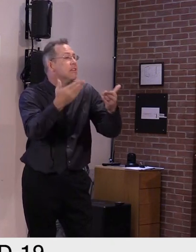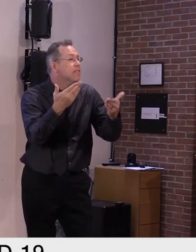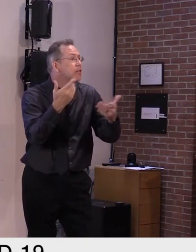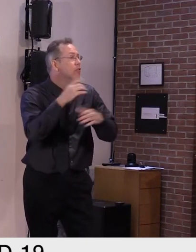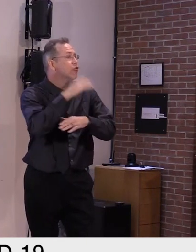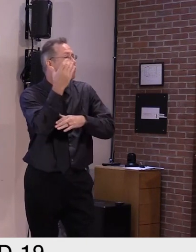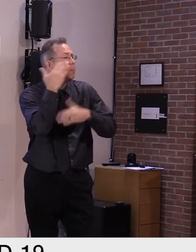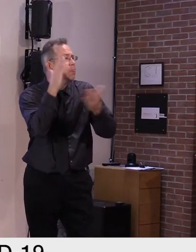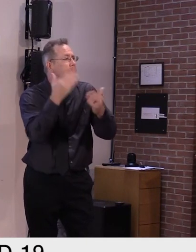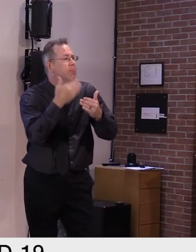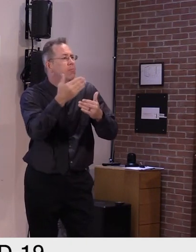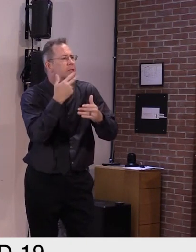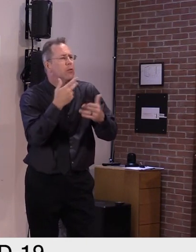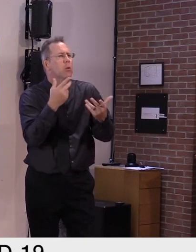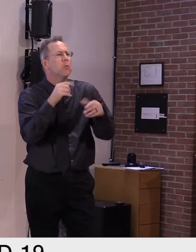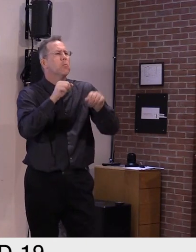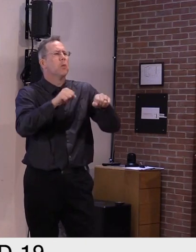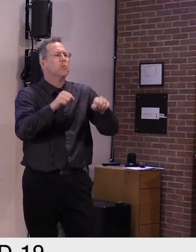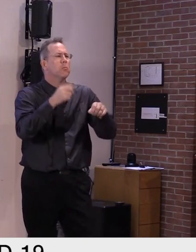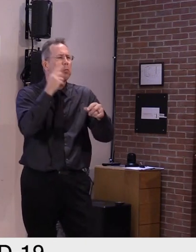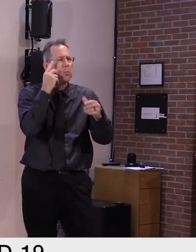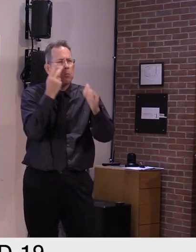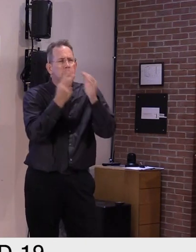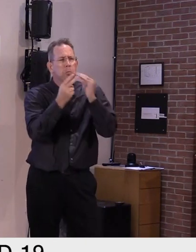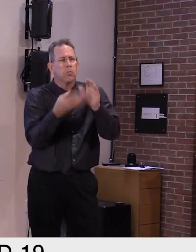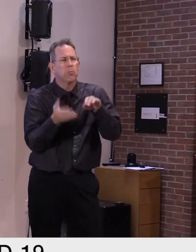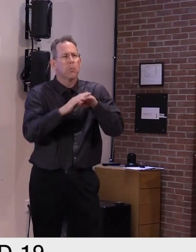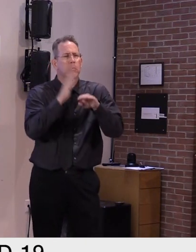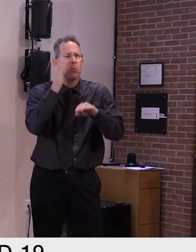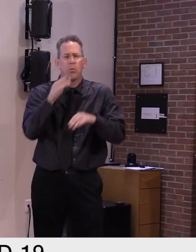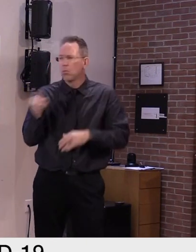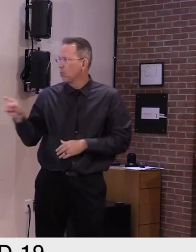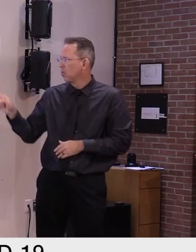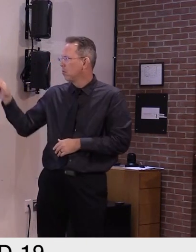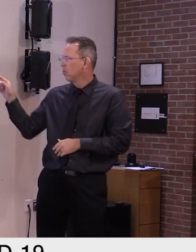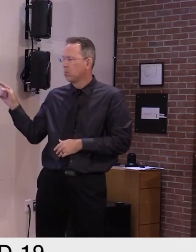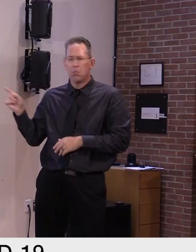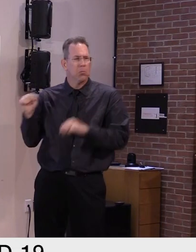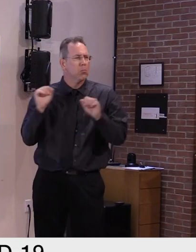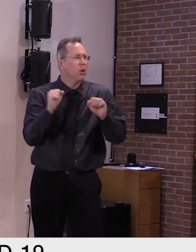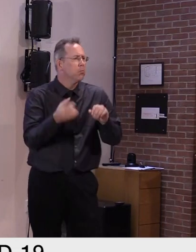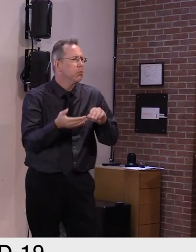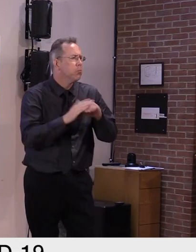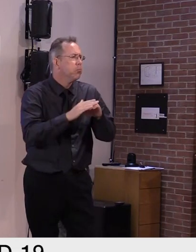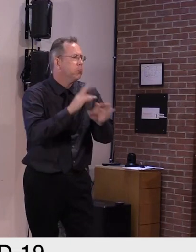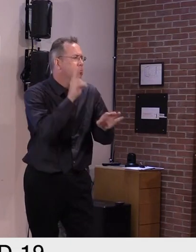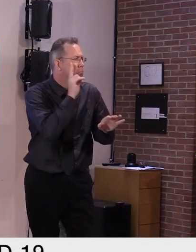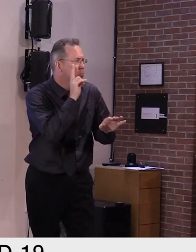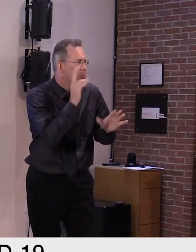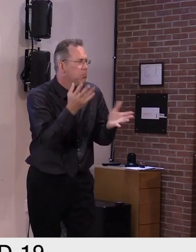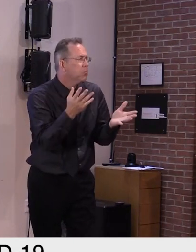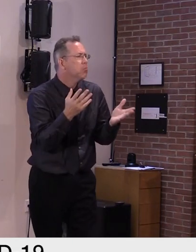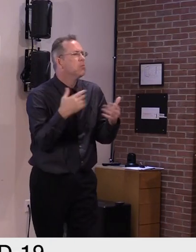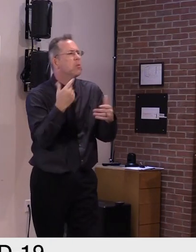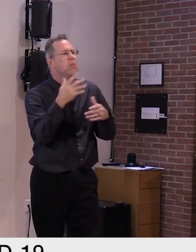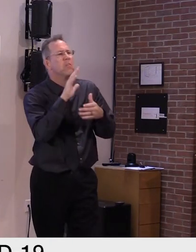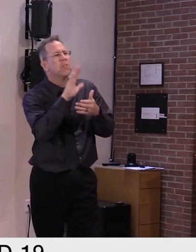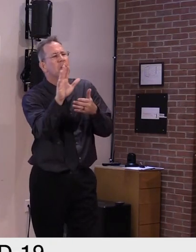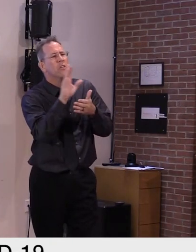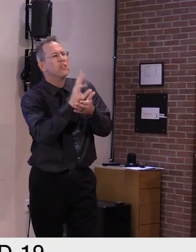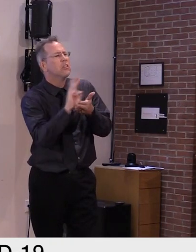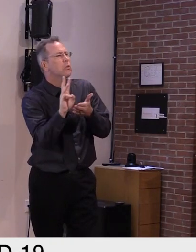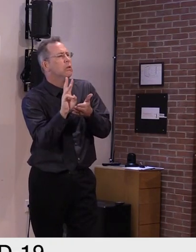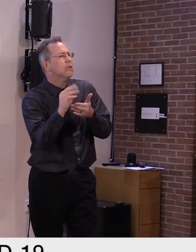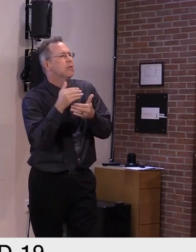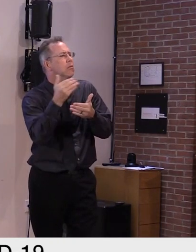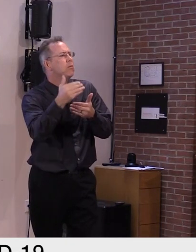an increase in forecasted cases through the rest of the next 5 to 6 weeks. Also important to point out that all of the